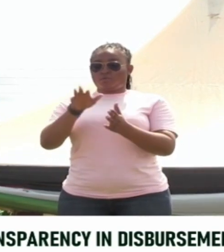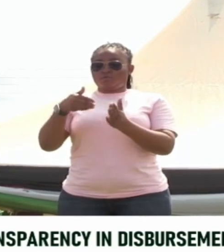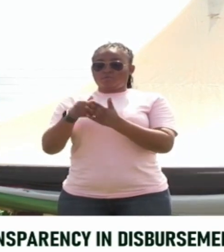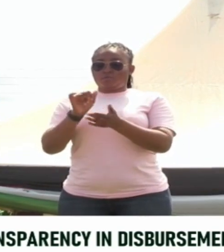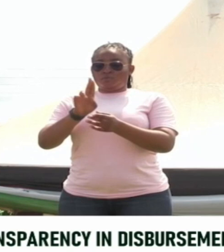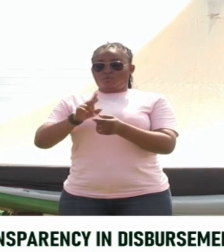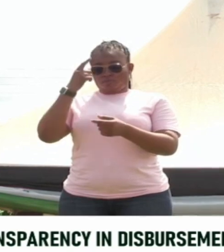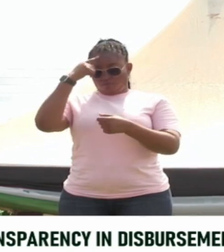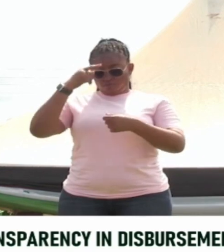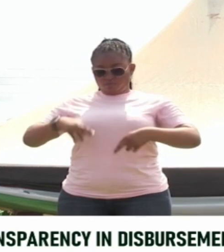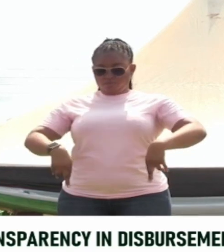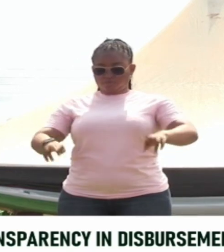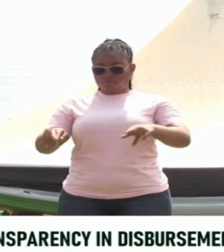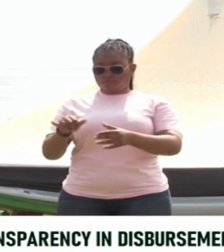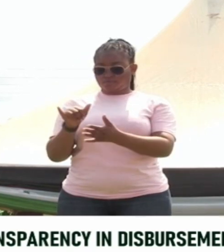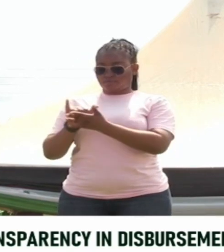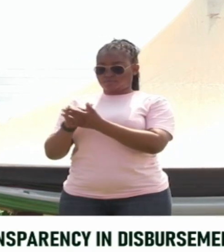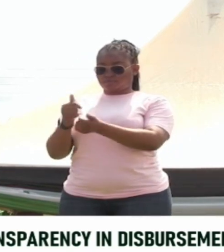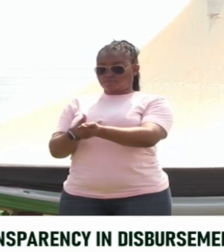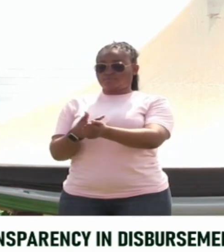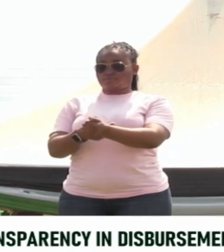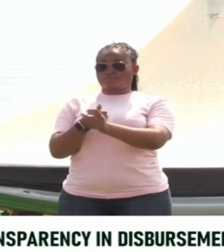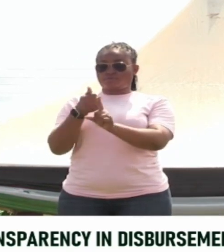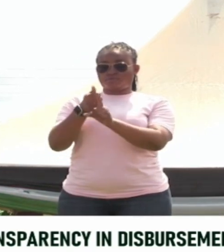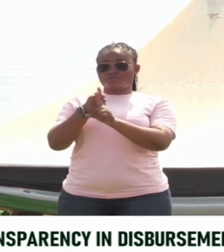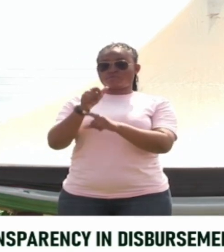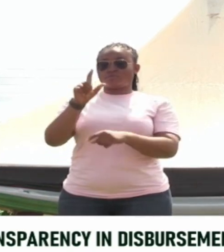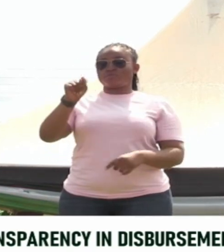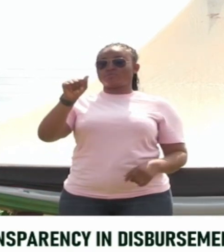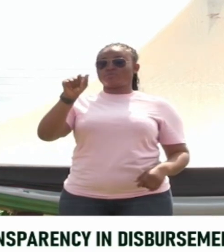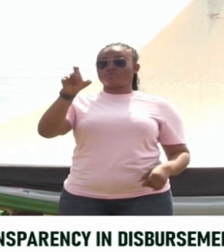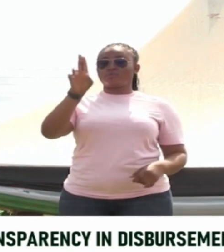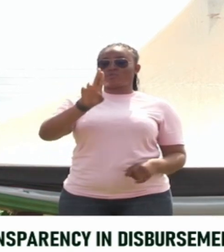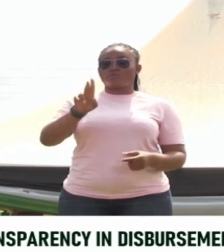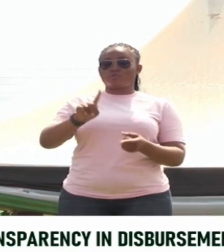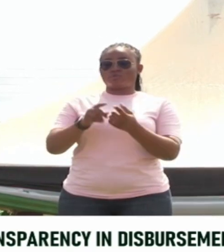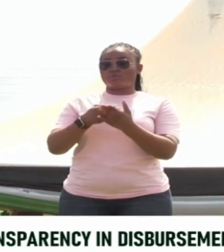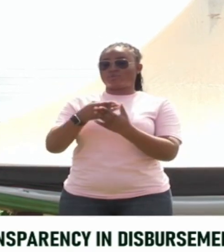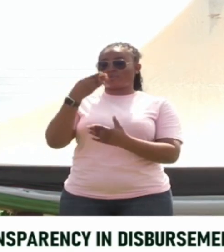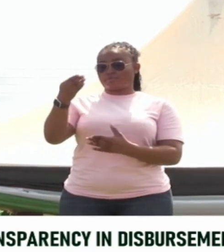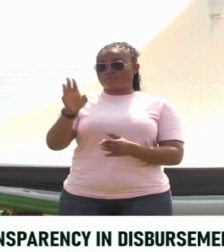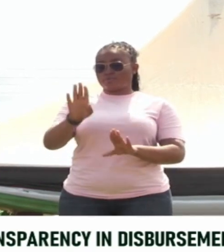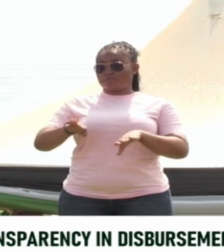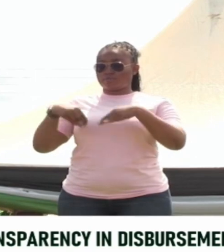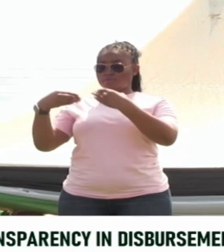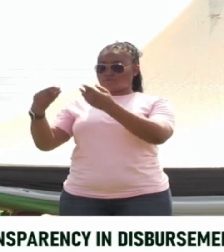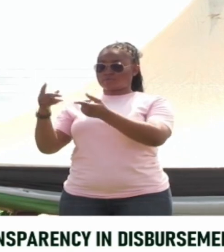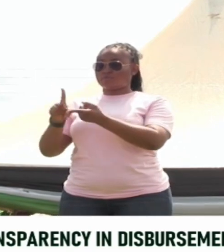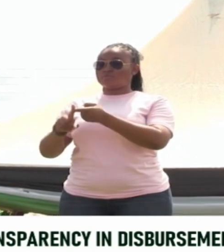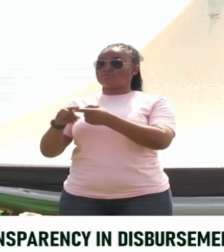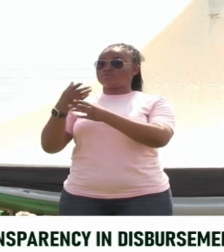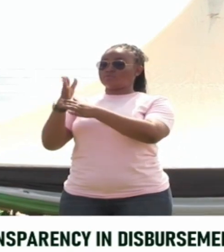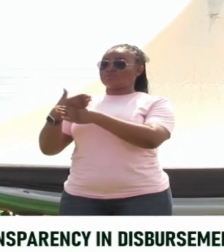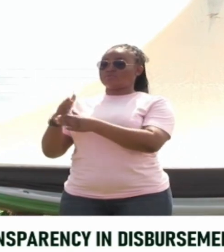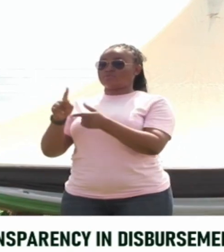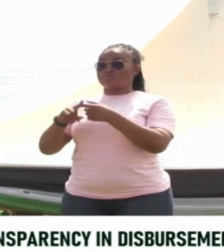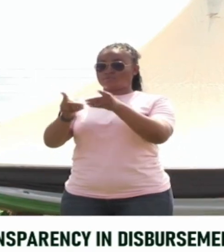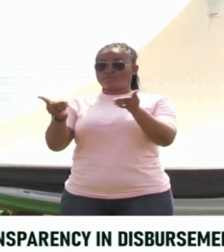When I was coming, I saw them branding graders with their party colors. The graders belong to Ghanaians, not the